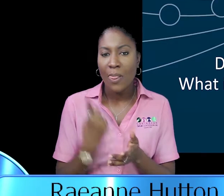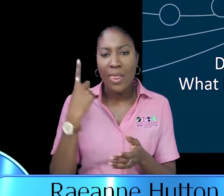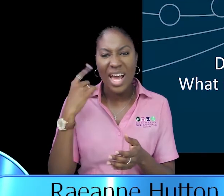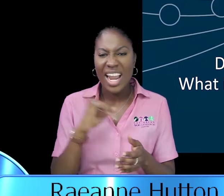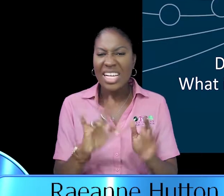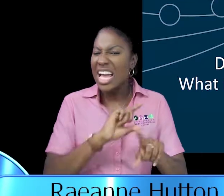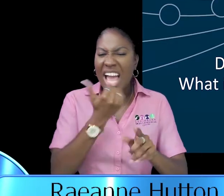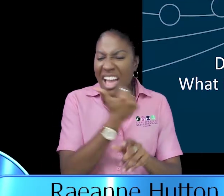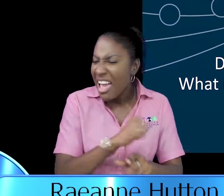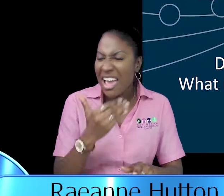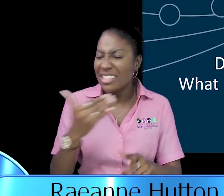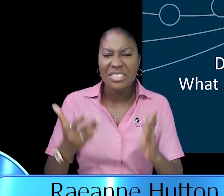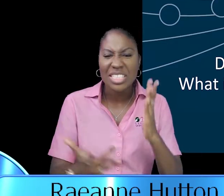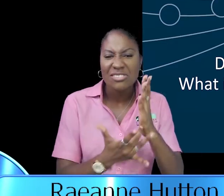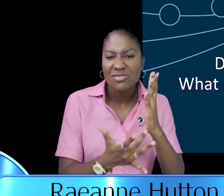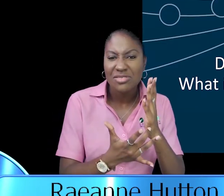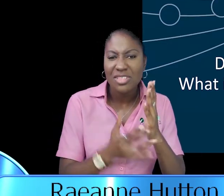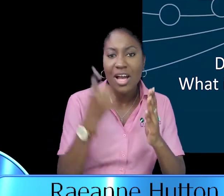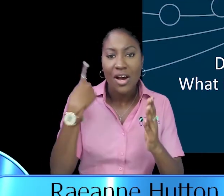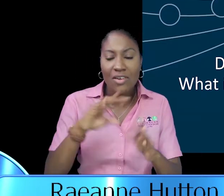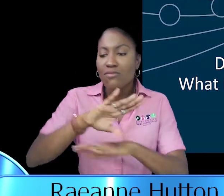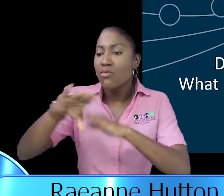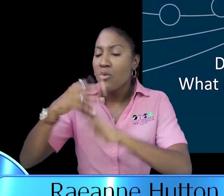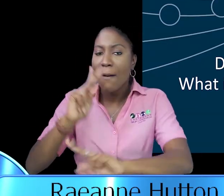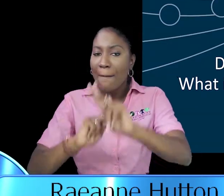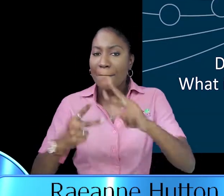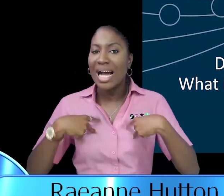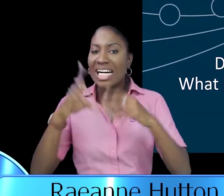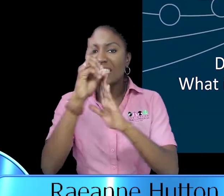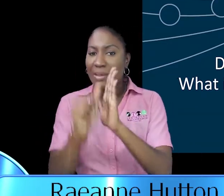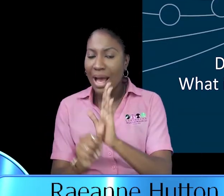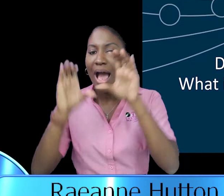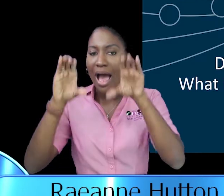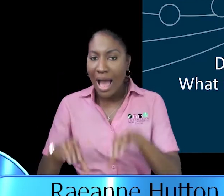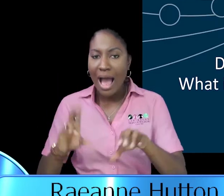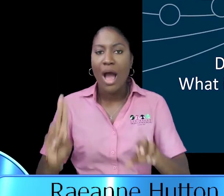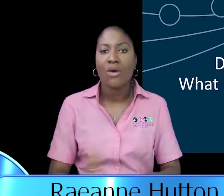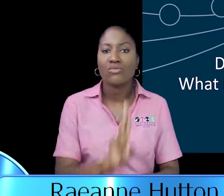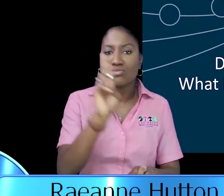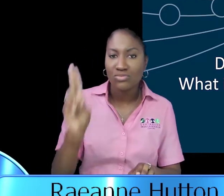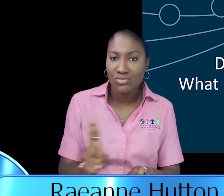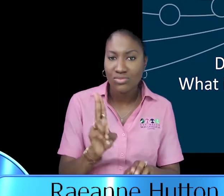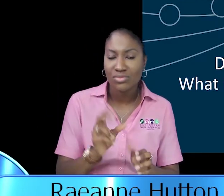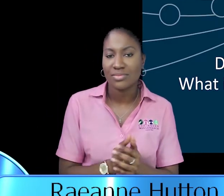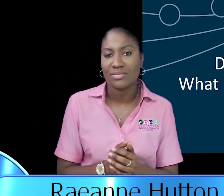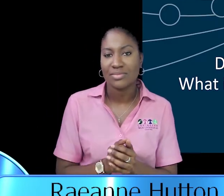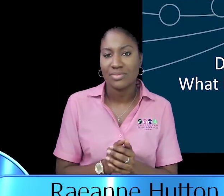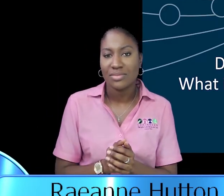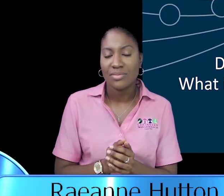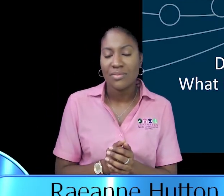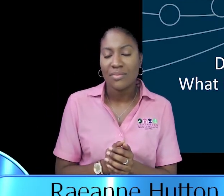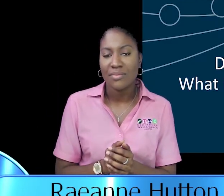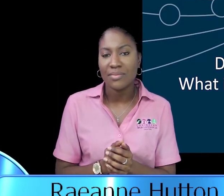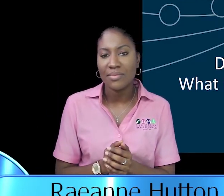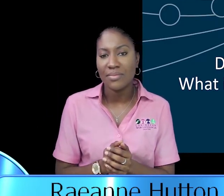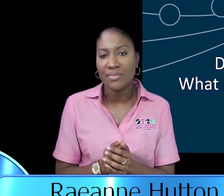that is digital content that you can make accessible for people with disabilities who may or may not be using